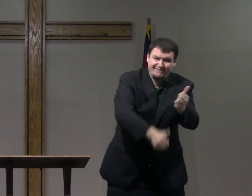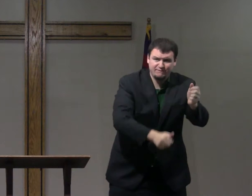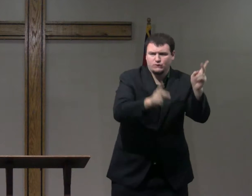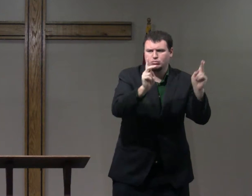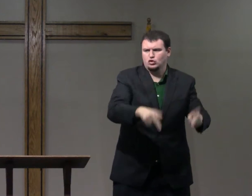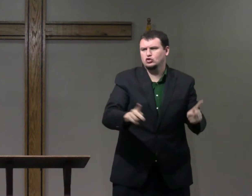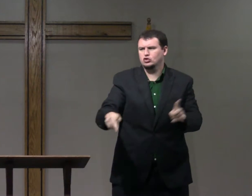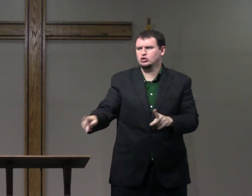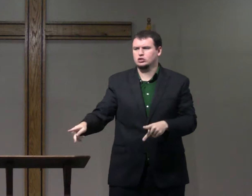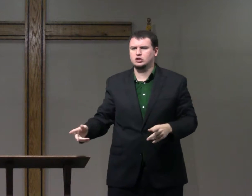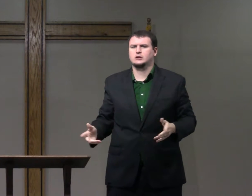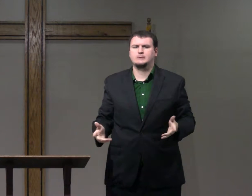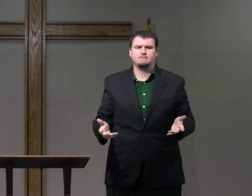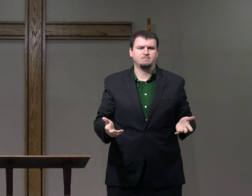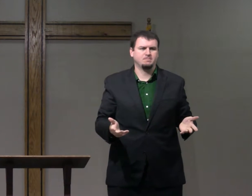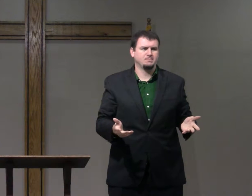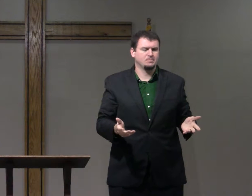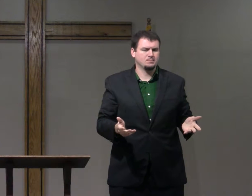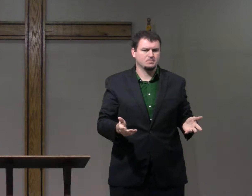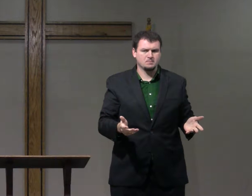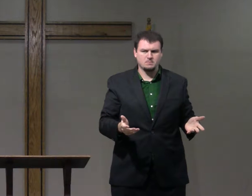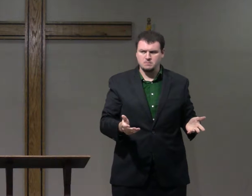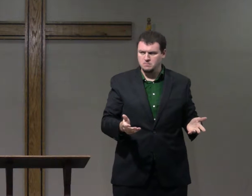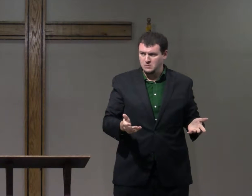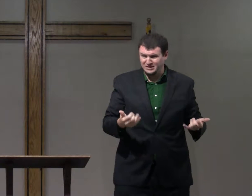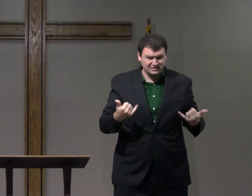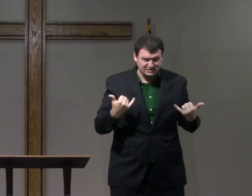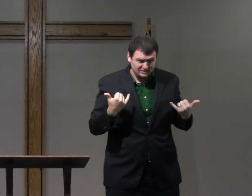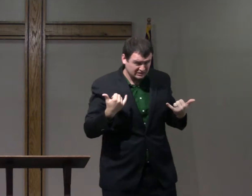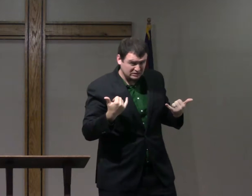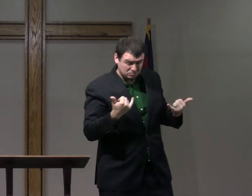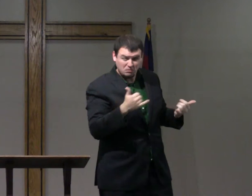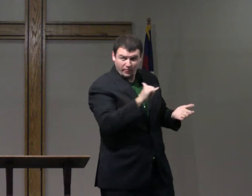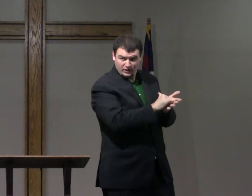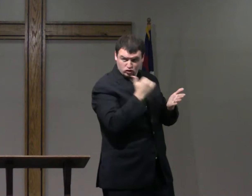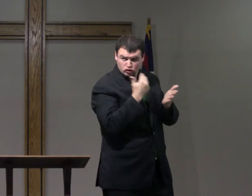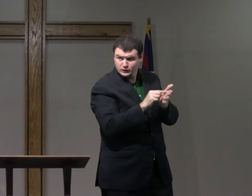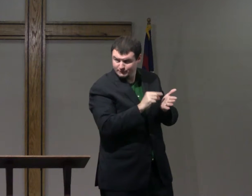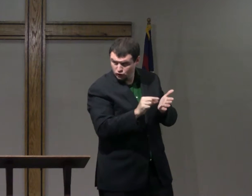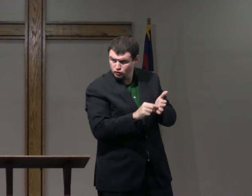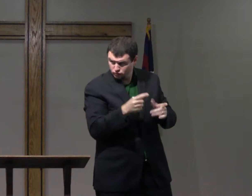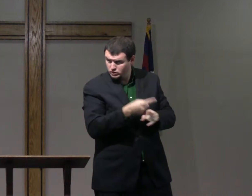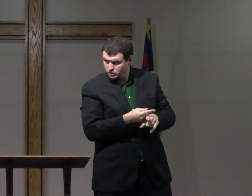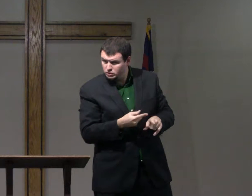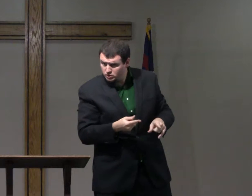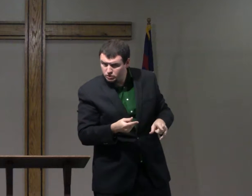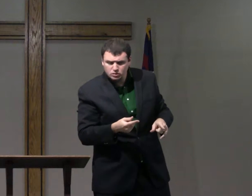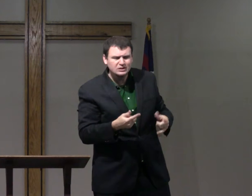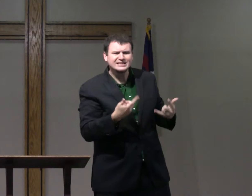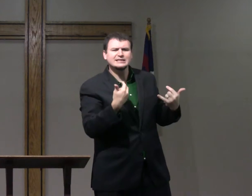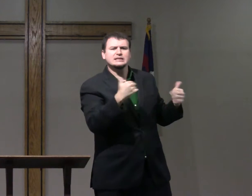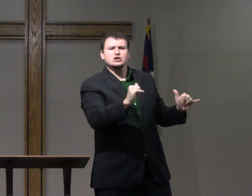into the world and preach the gospel to everyone, every person. That's a good verse, right?